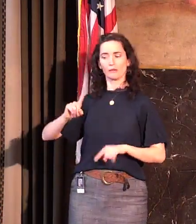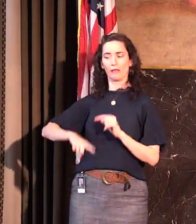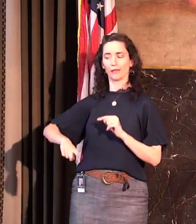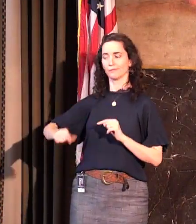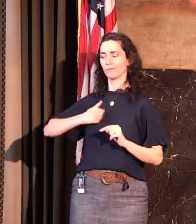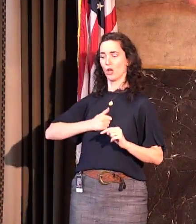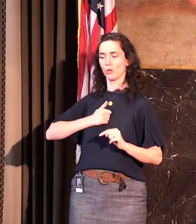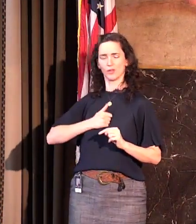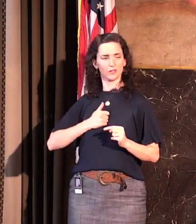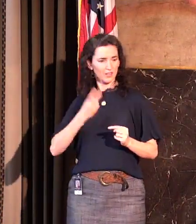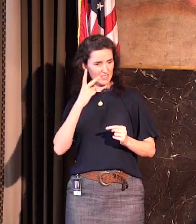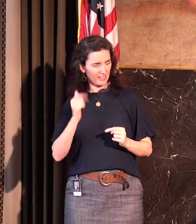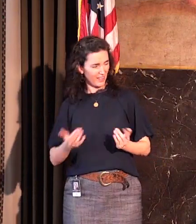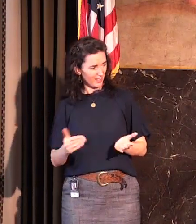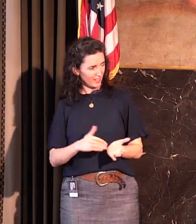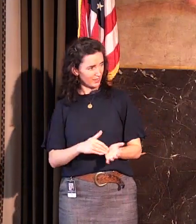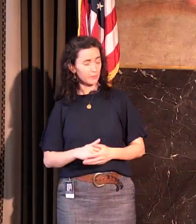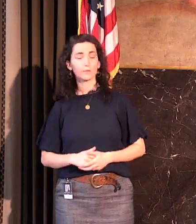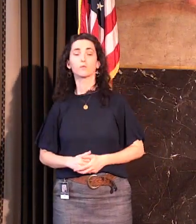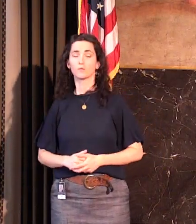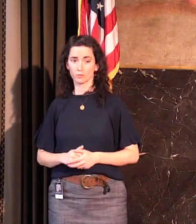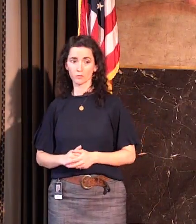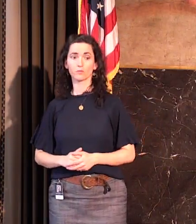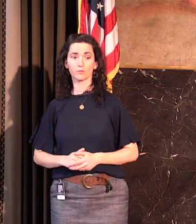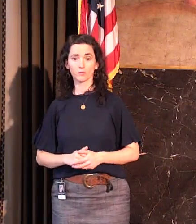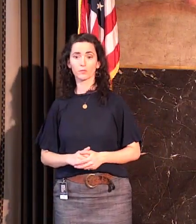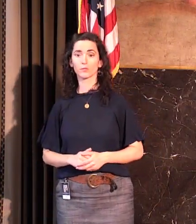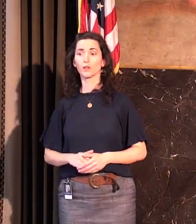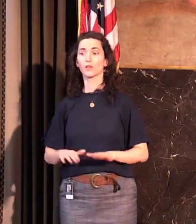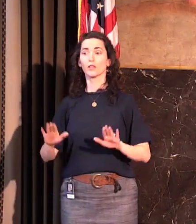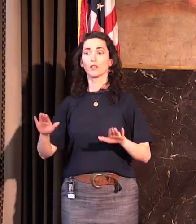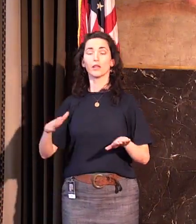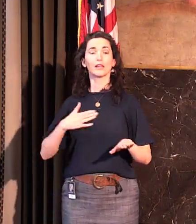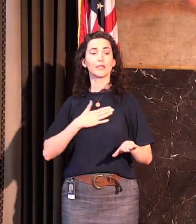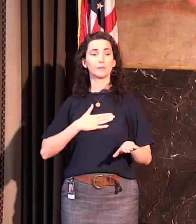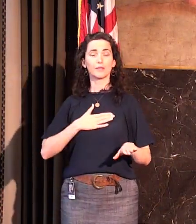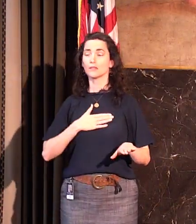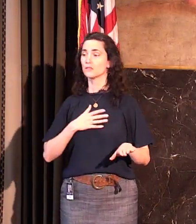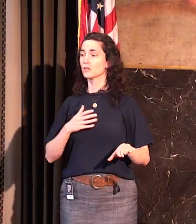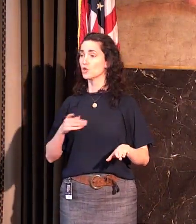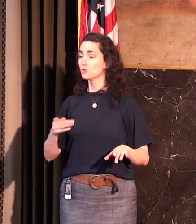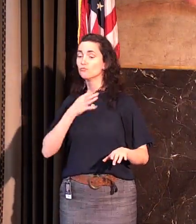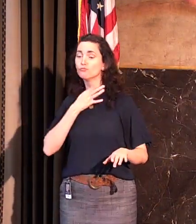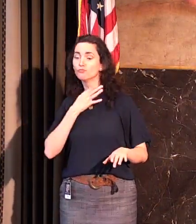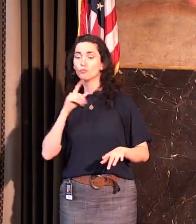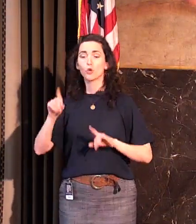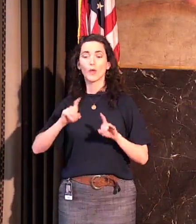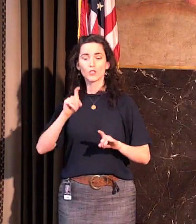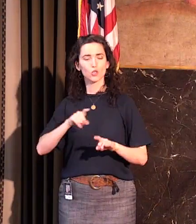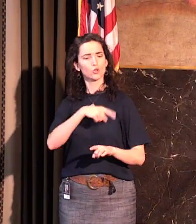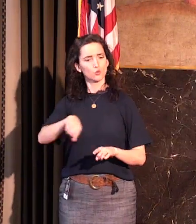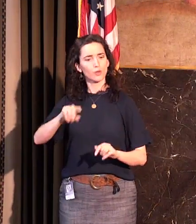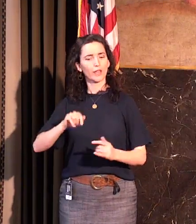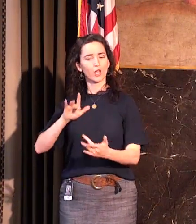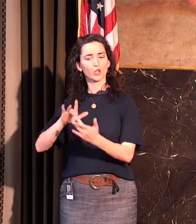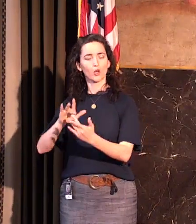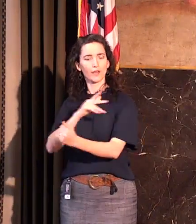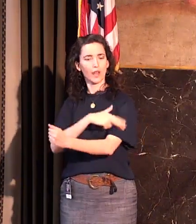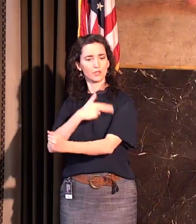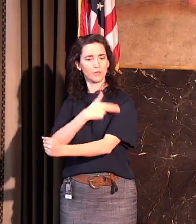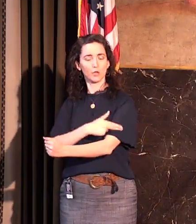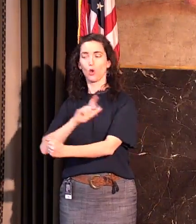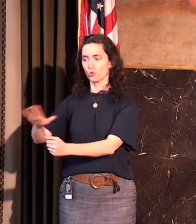also, for anyone that wants more context, I would really encourage folks to reach out to hospitals too, because they can really kind of paint between the